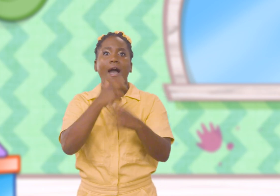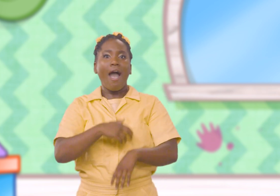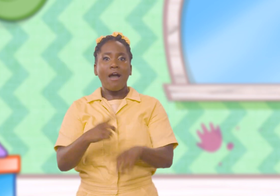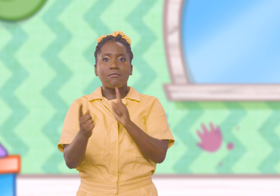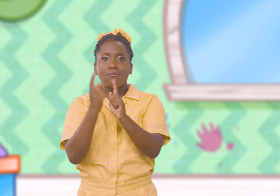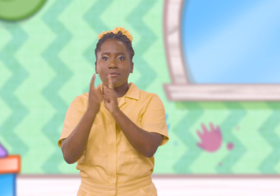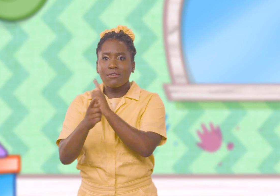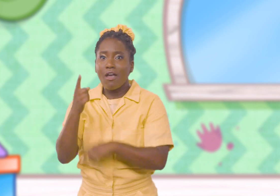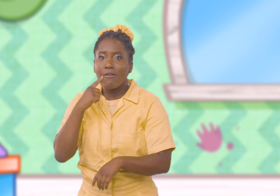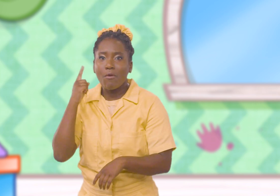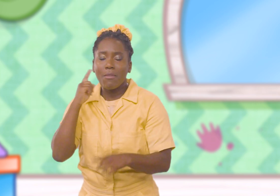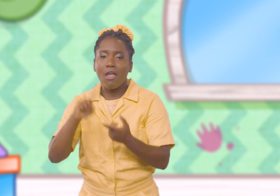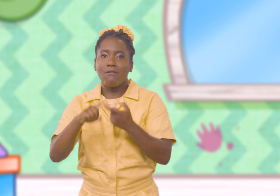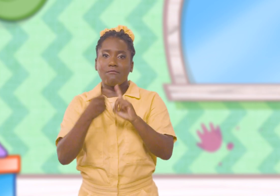deaf friends.